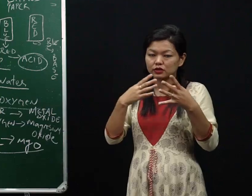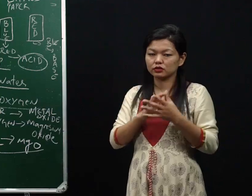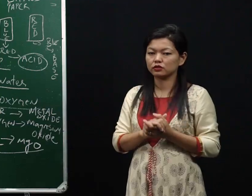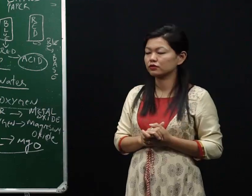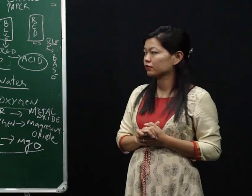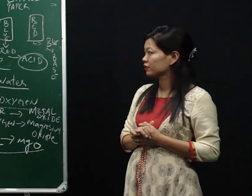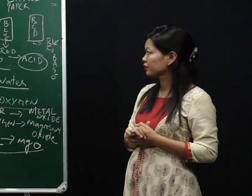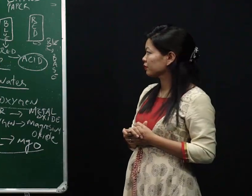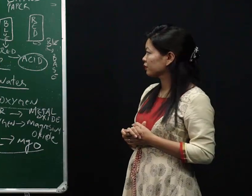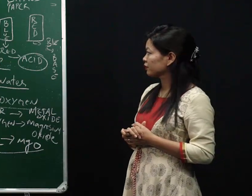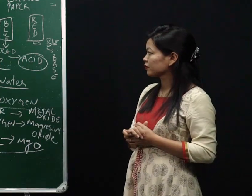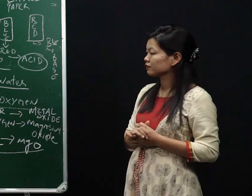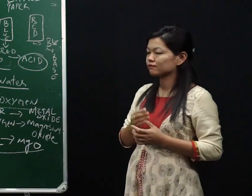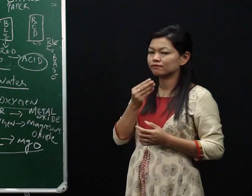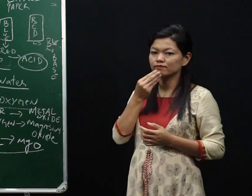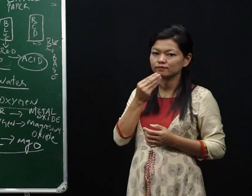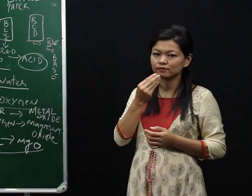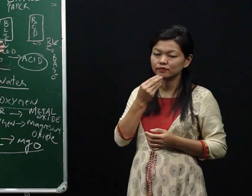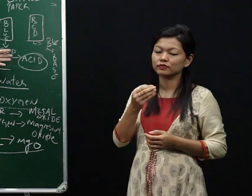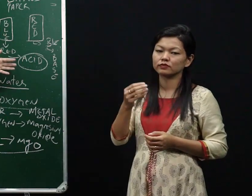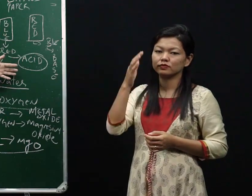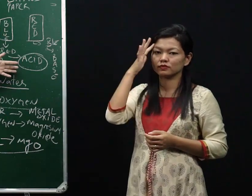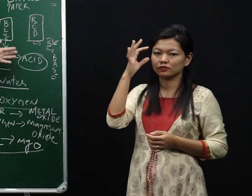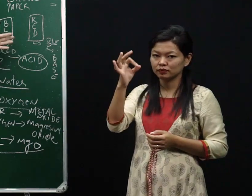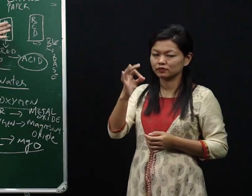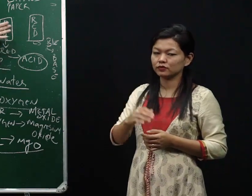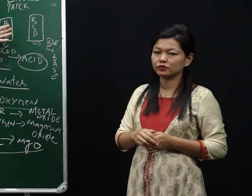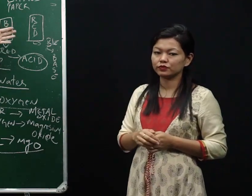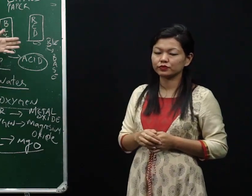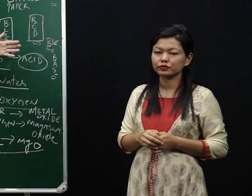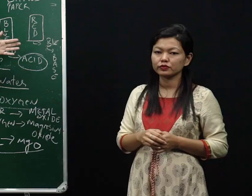okay? So please keep this in mind, blue changing to red is acid,